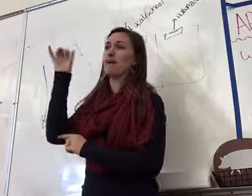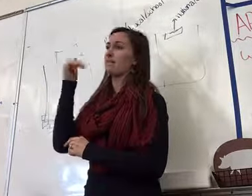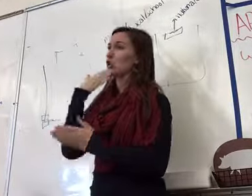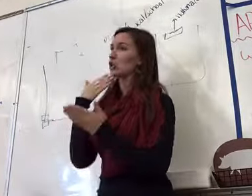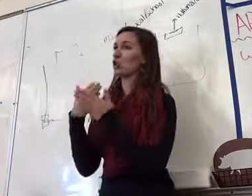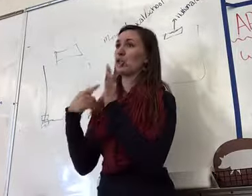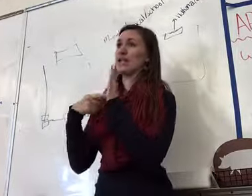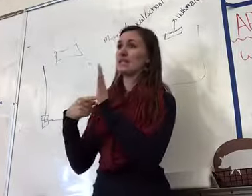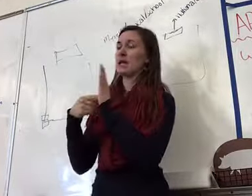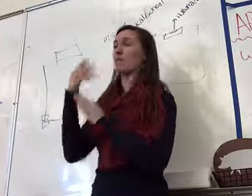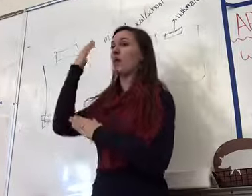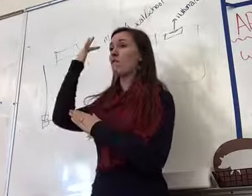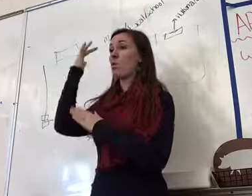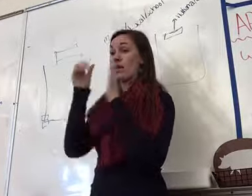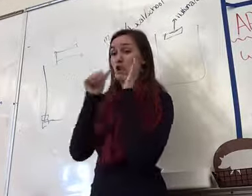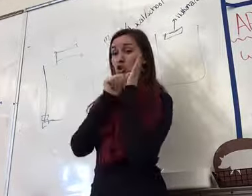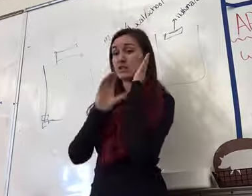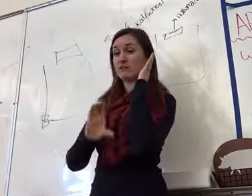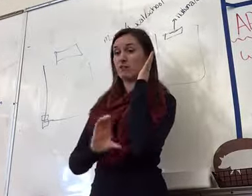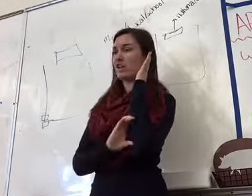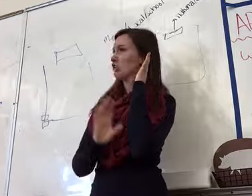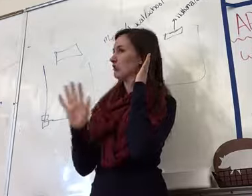new government. Now,